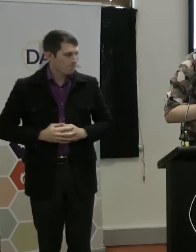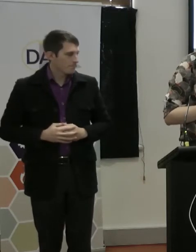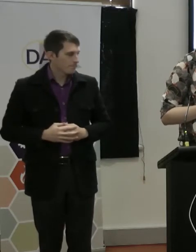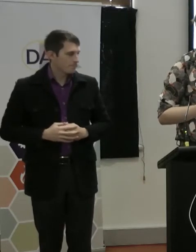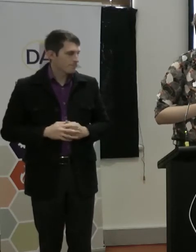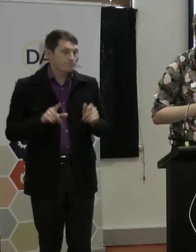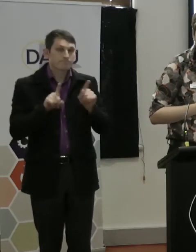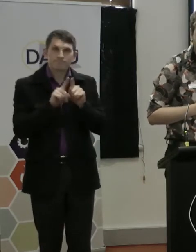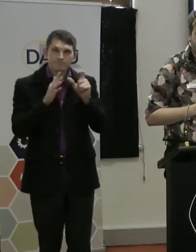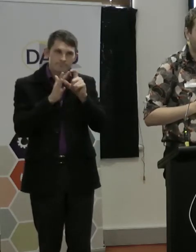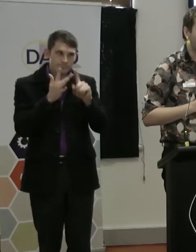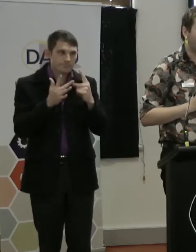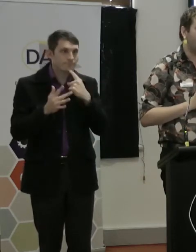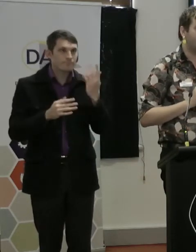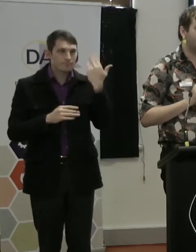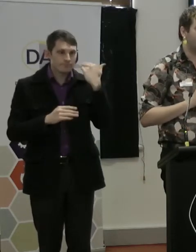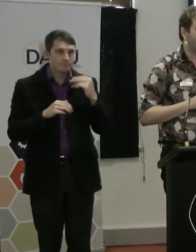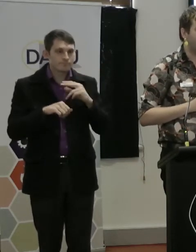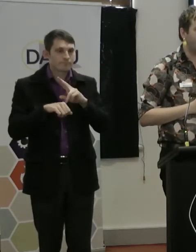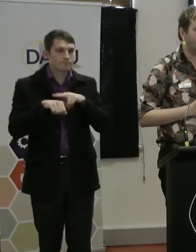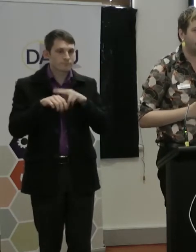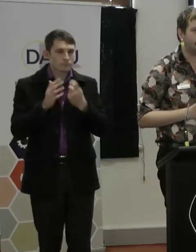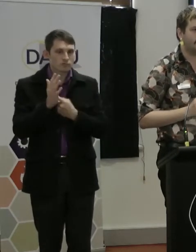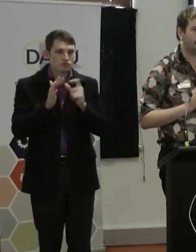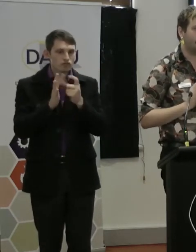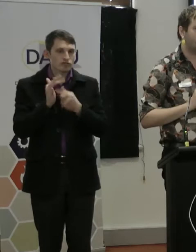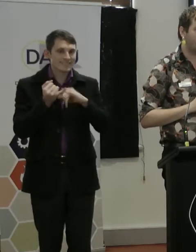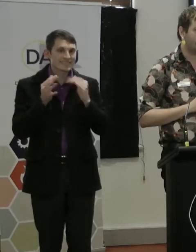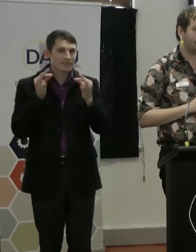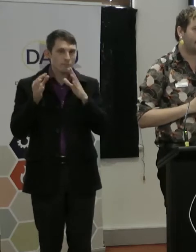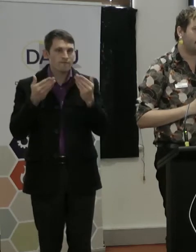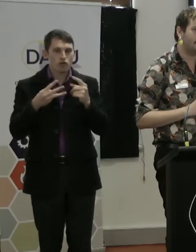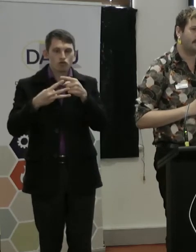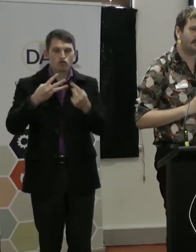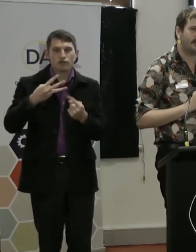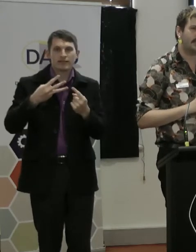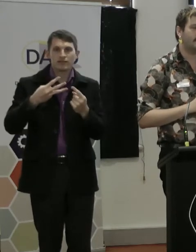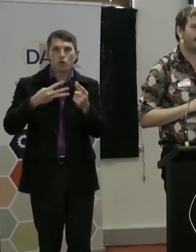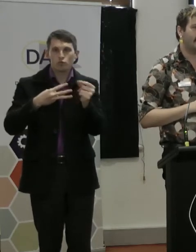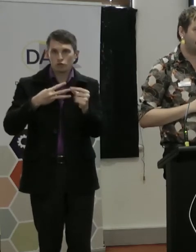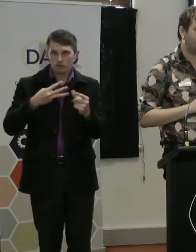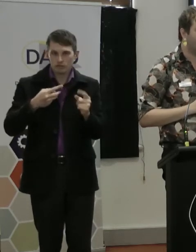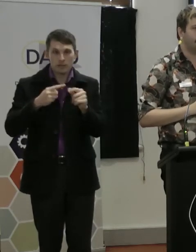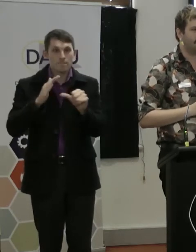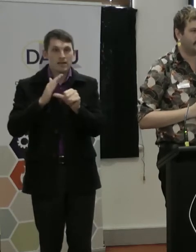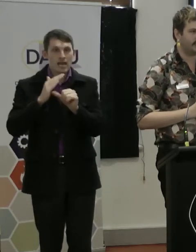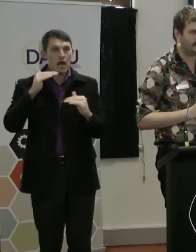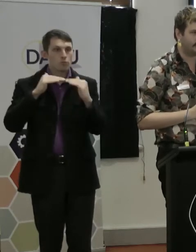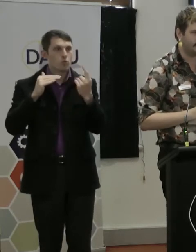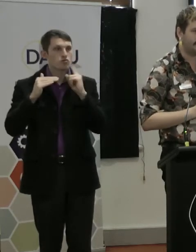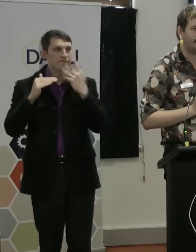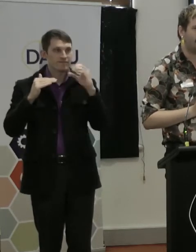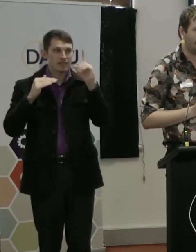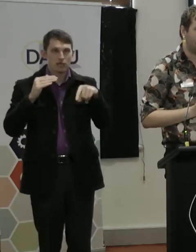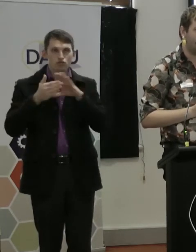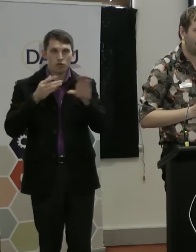As Di said before, the National Redress Scheme offers those three components. So the redress payment, which is in an amount up to